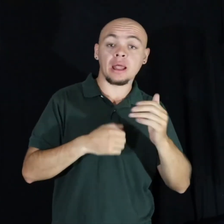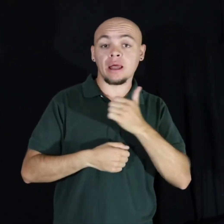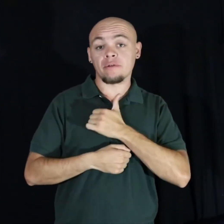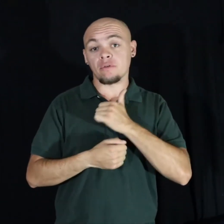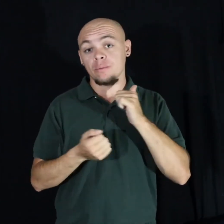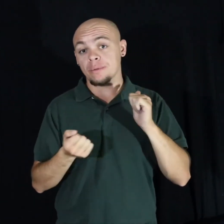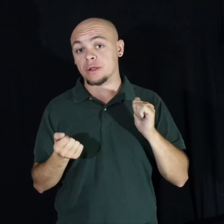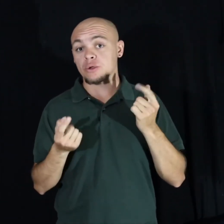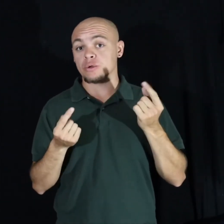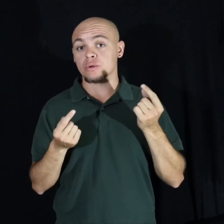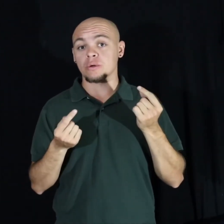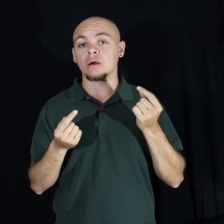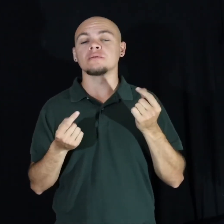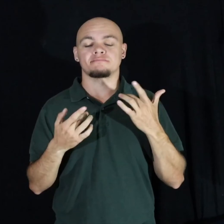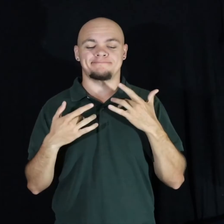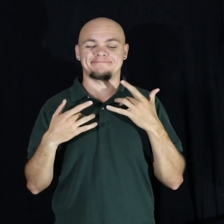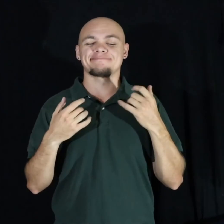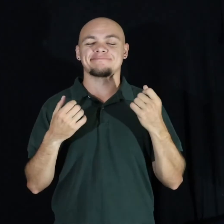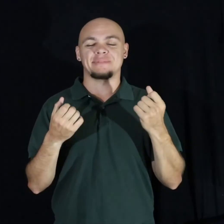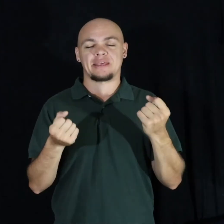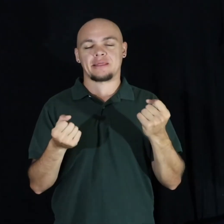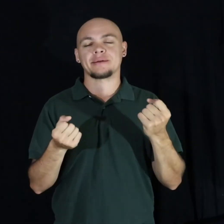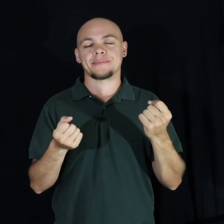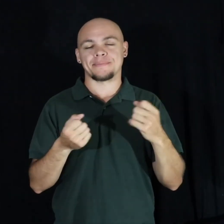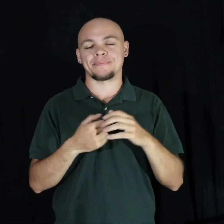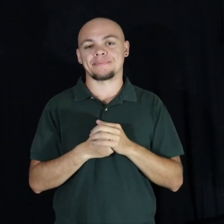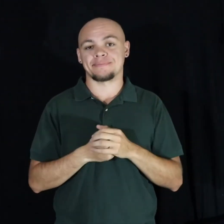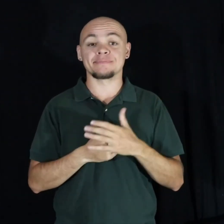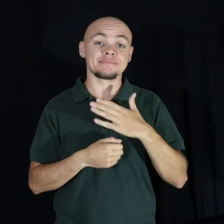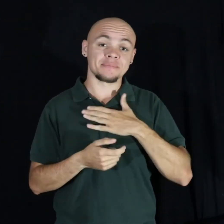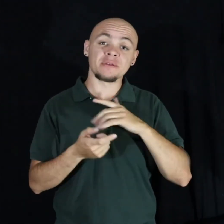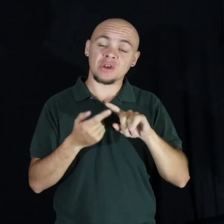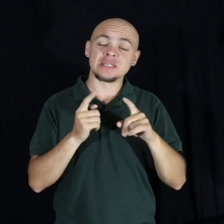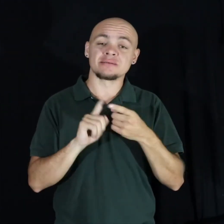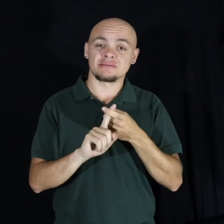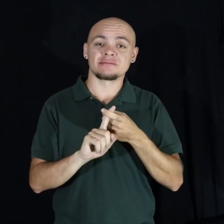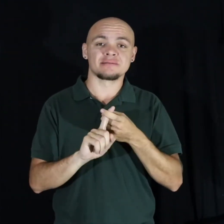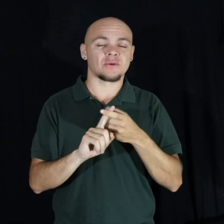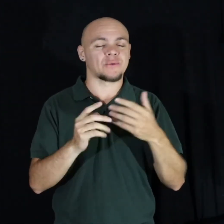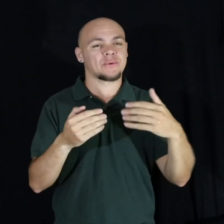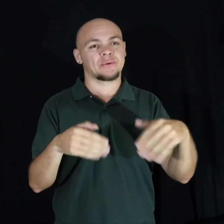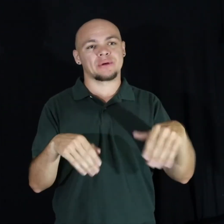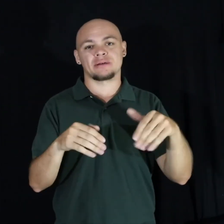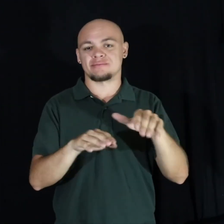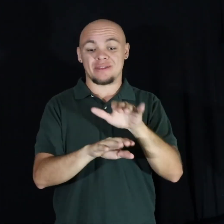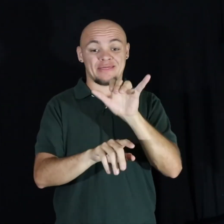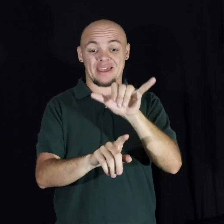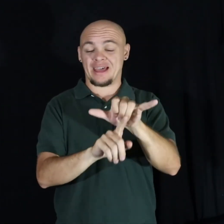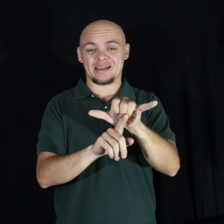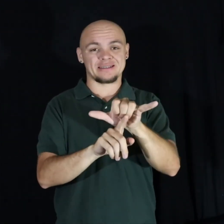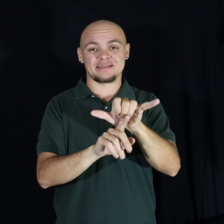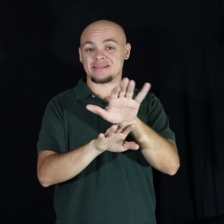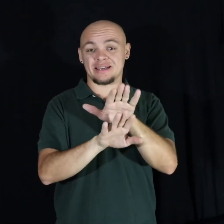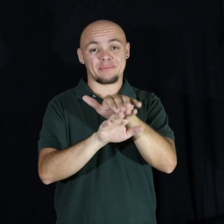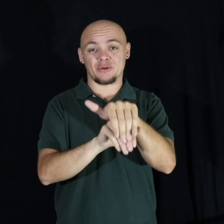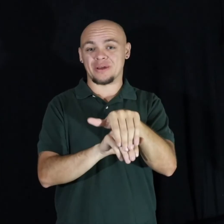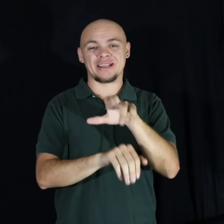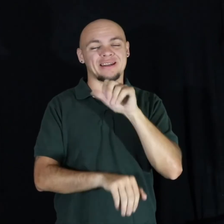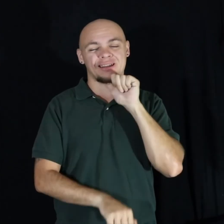vulnerability, healing takes place. And my friends, there's nothing hypocritical about that.